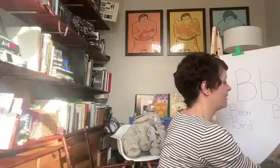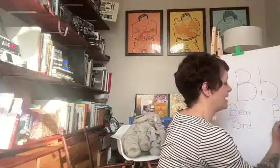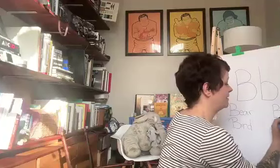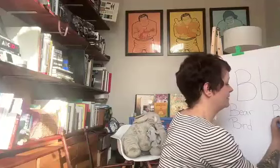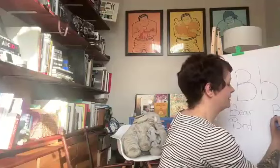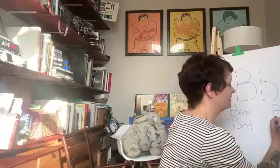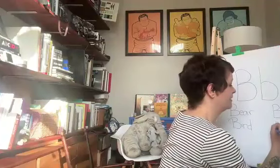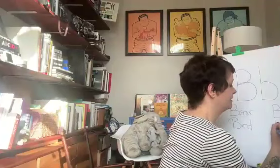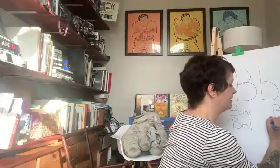brown,